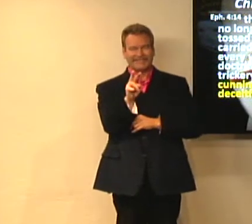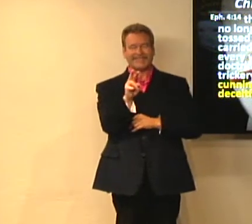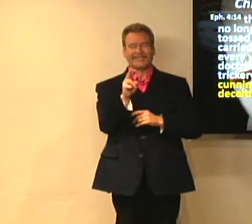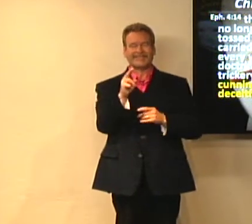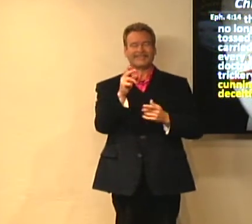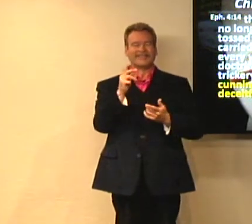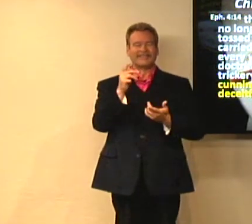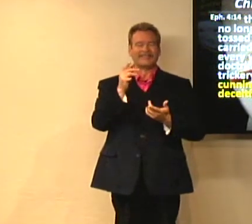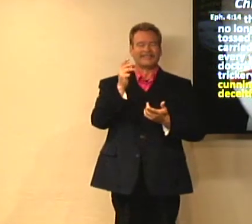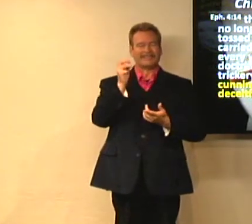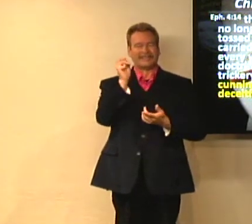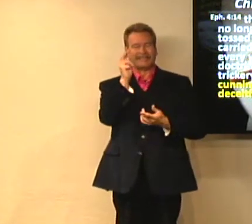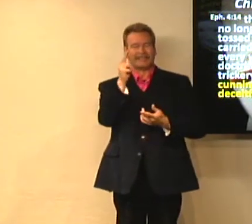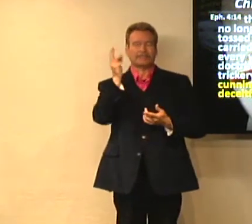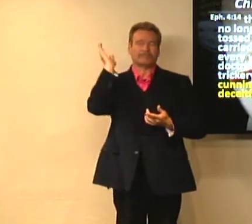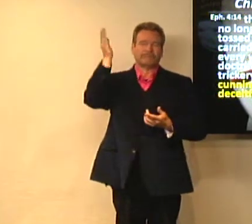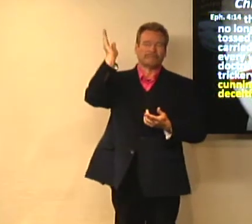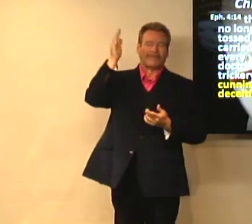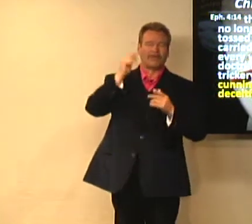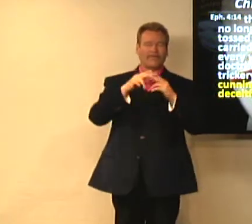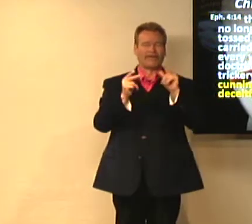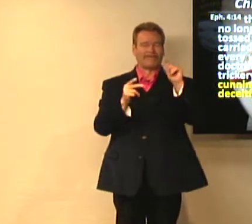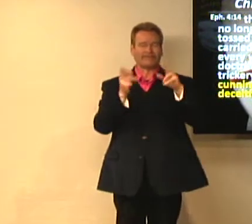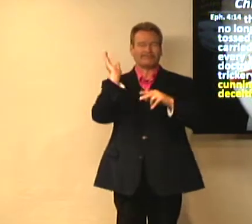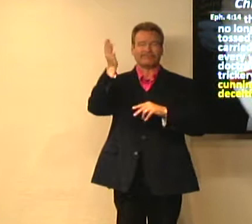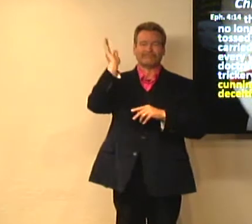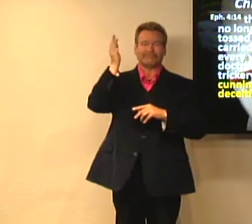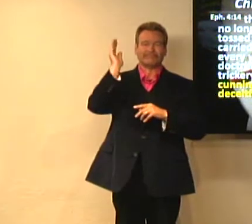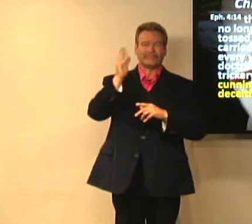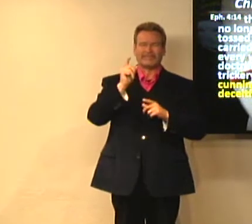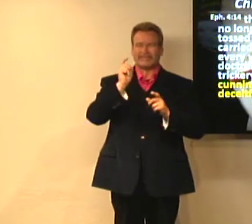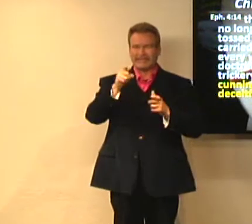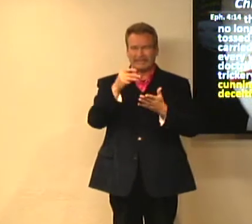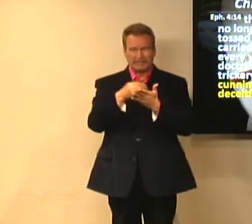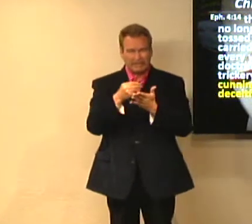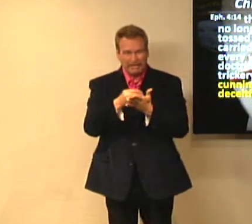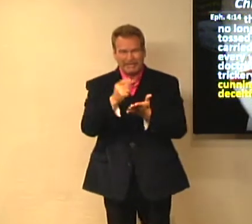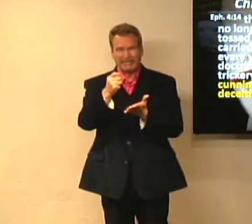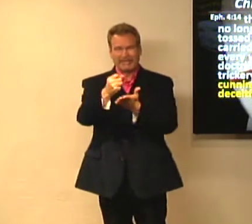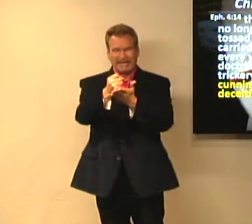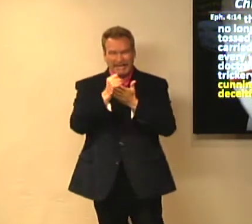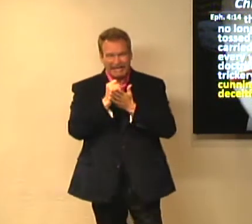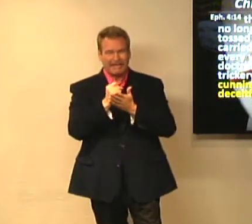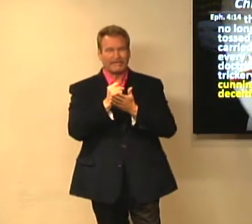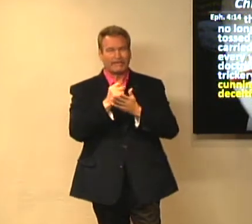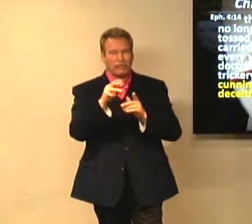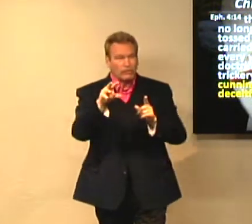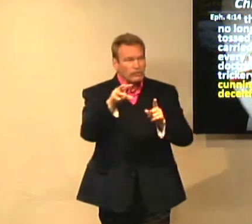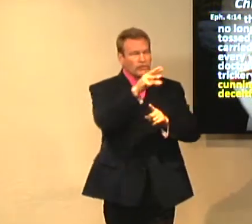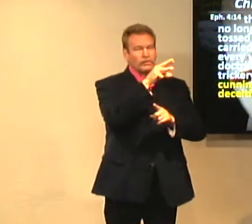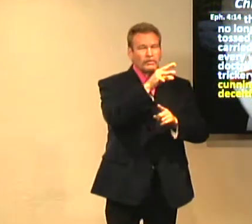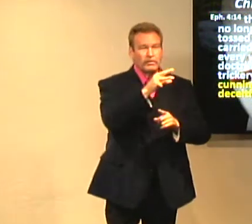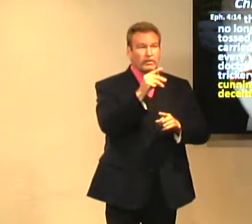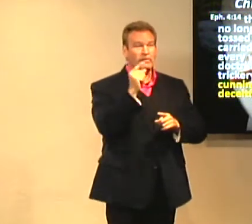You know, sometimes you see something on TV, maybe an evangelistic preacher on TV, and they said,